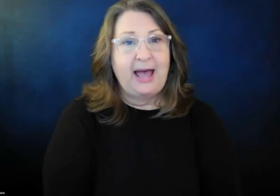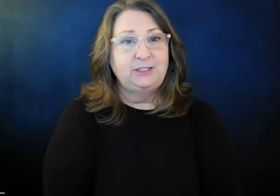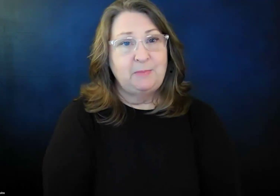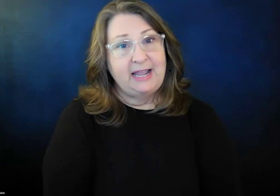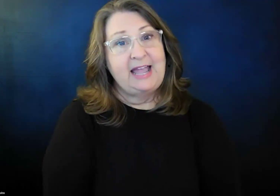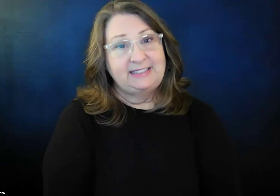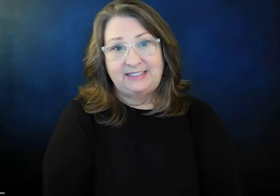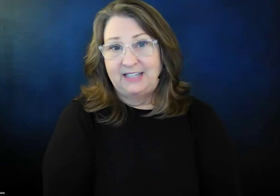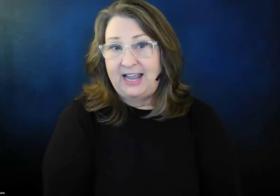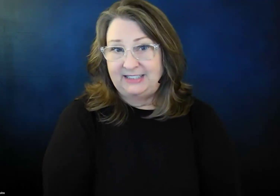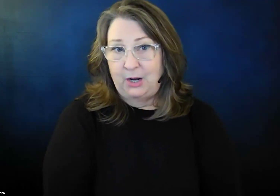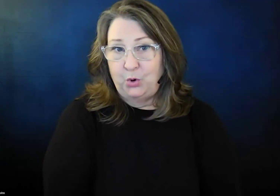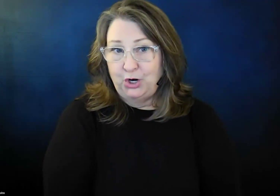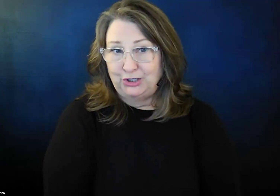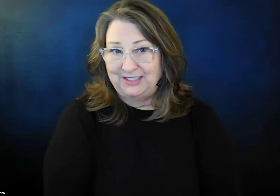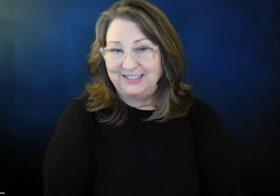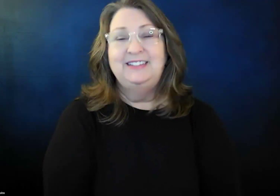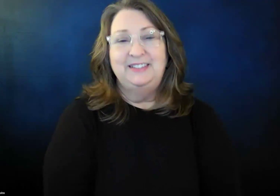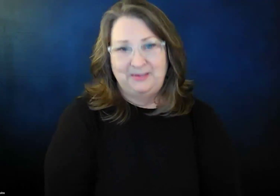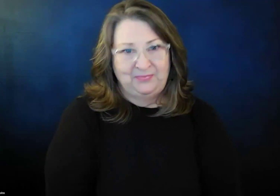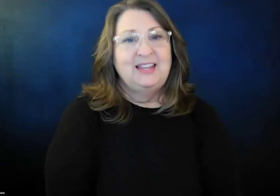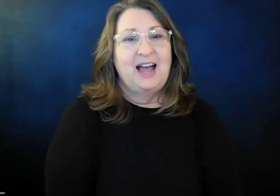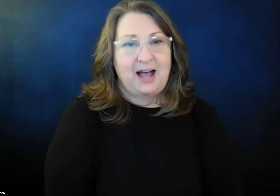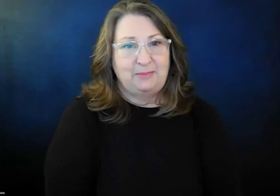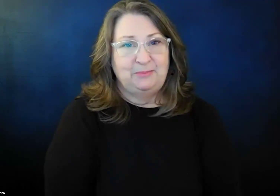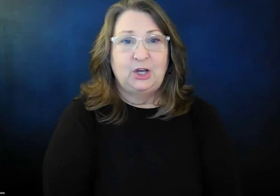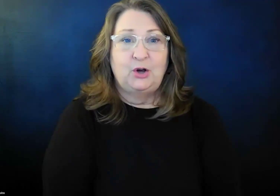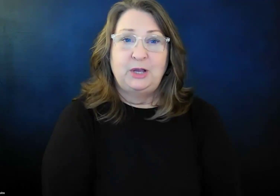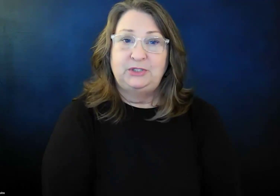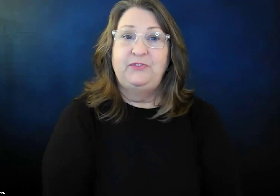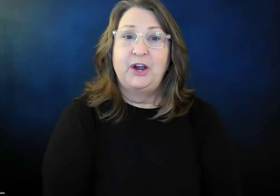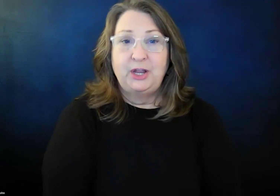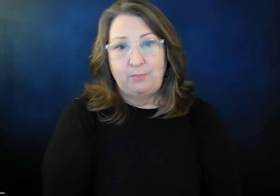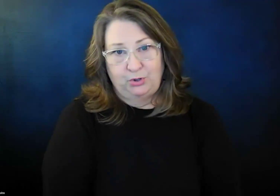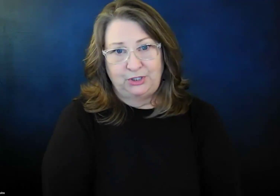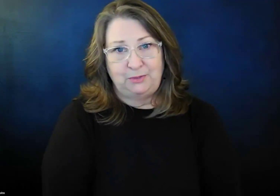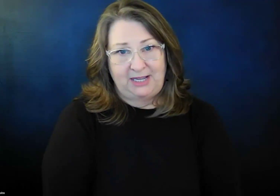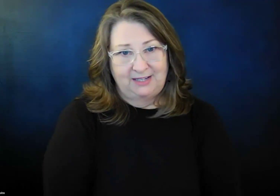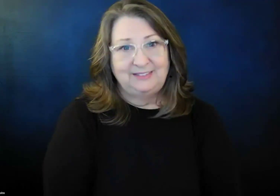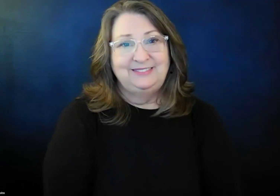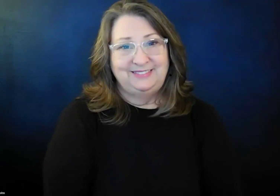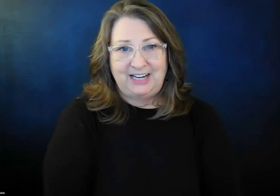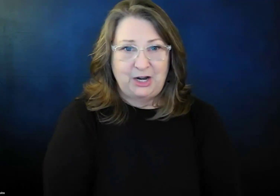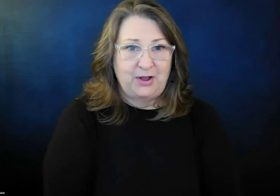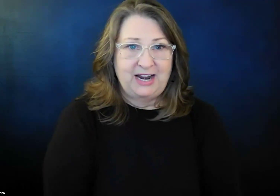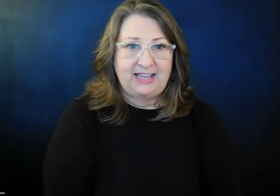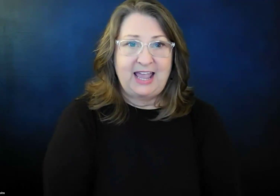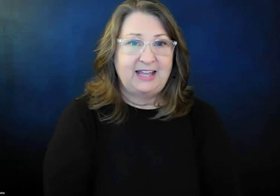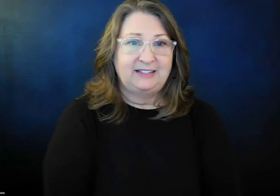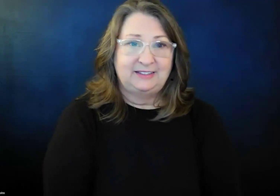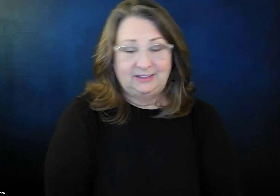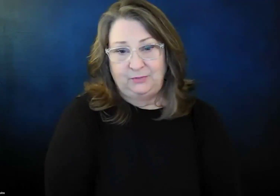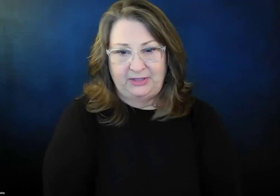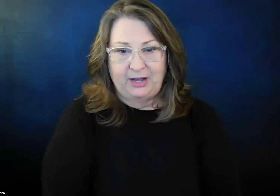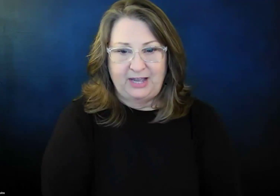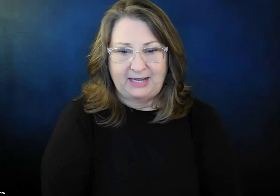would impact my SSI as I worked. So it was very important to me, you know, and I